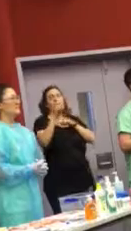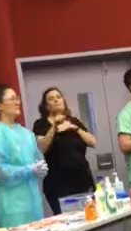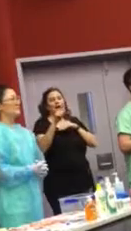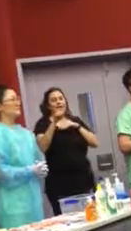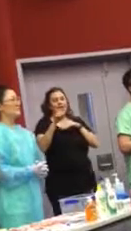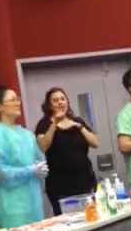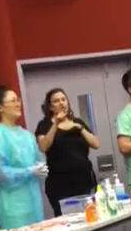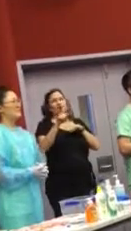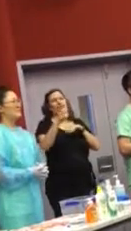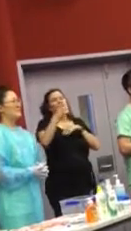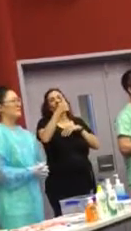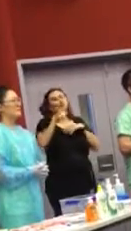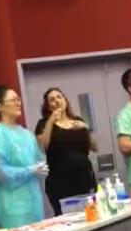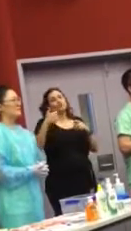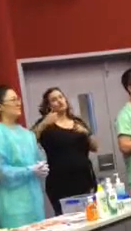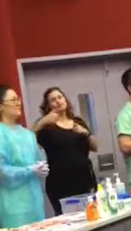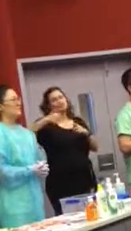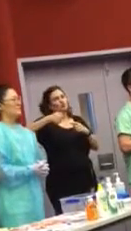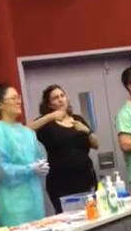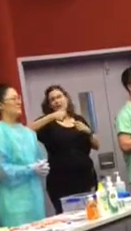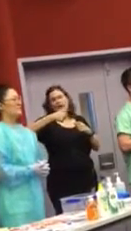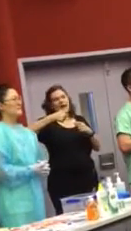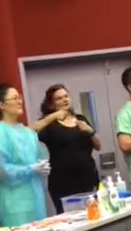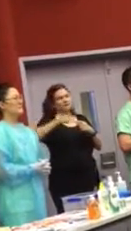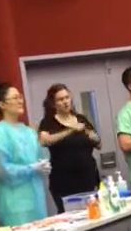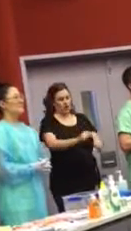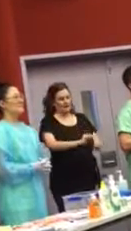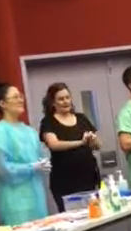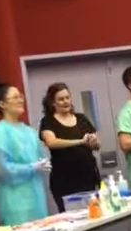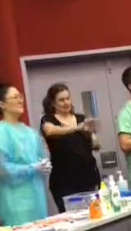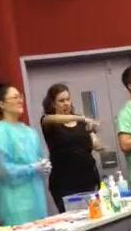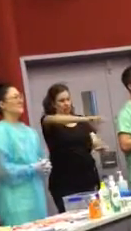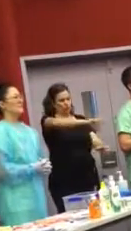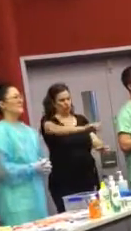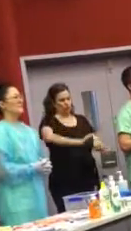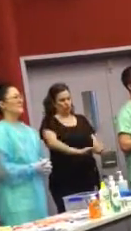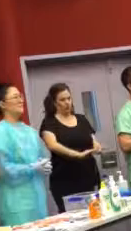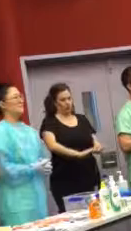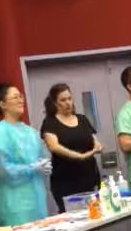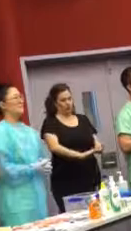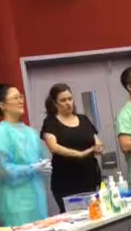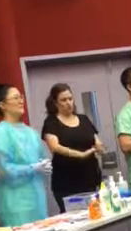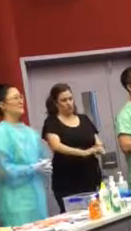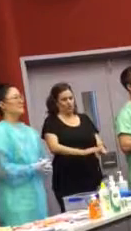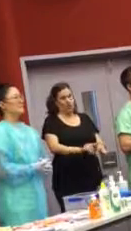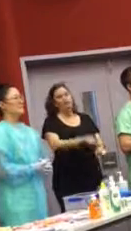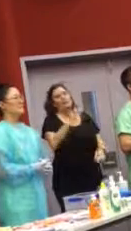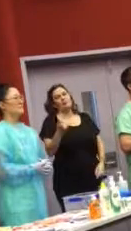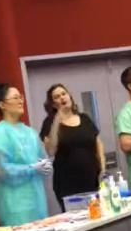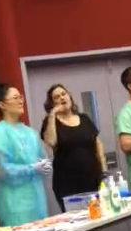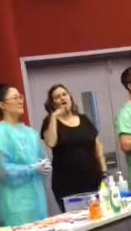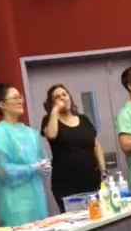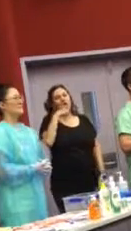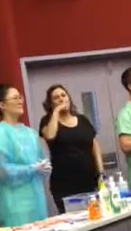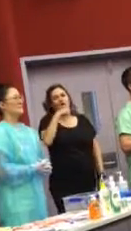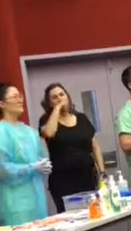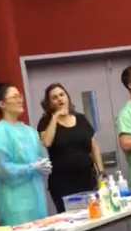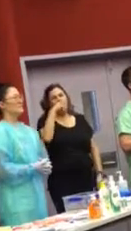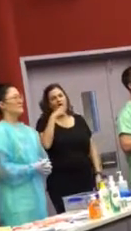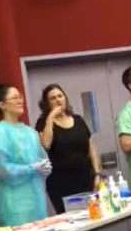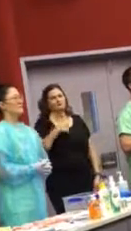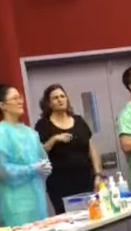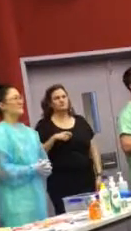using on the same brush. Yeah. I rinse it off, put on a clean little bit, and then I do my tongue. Is it a waste of time? Can I just use